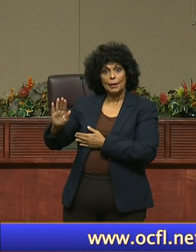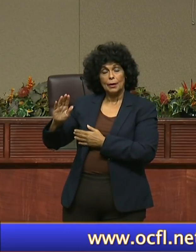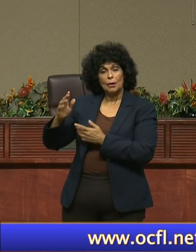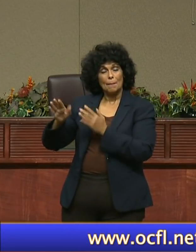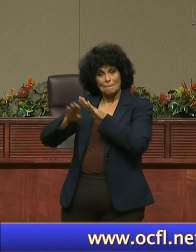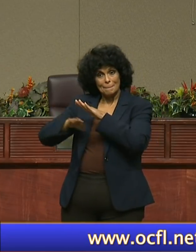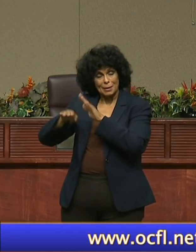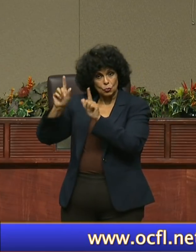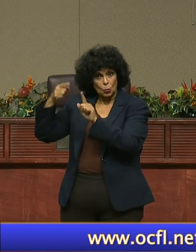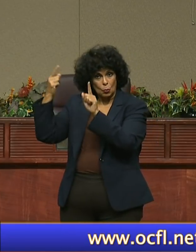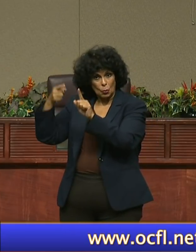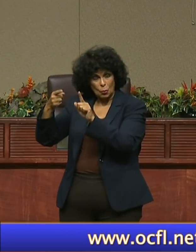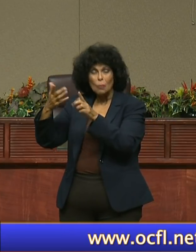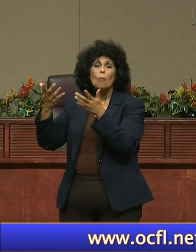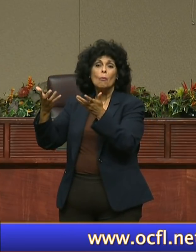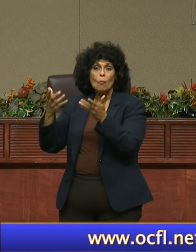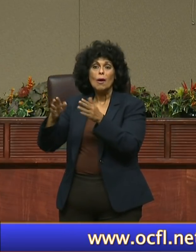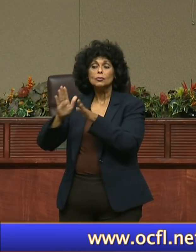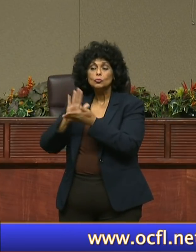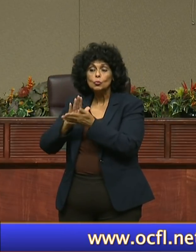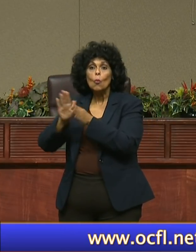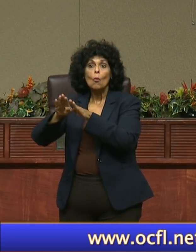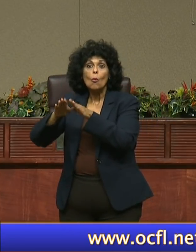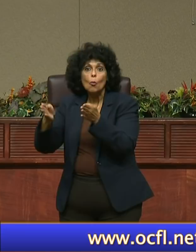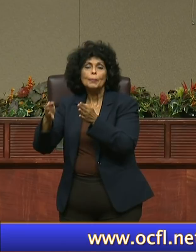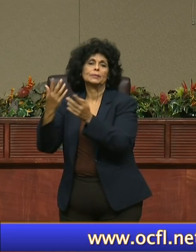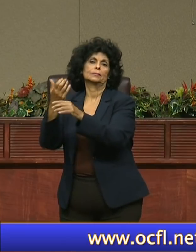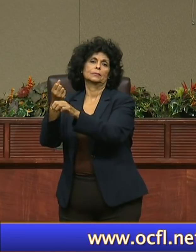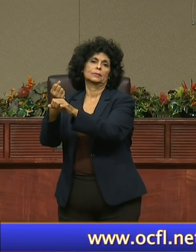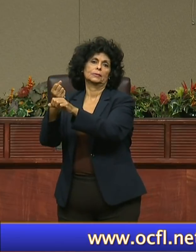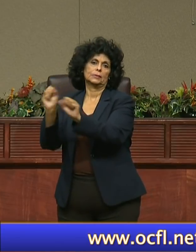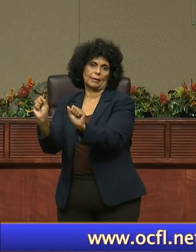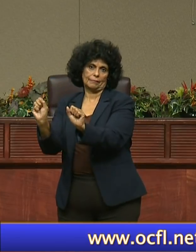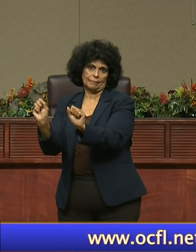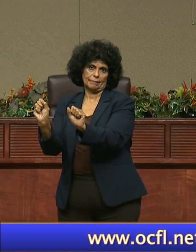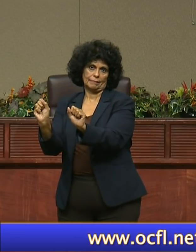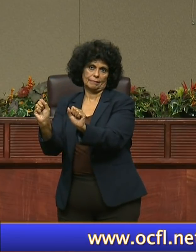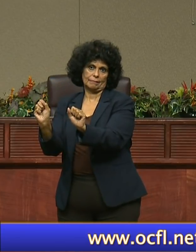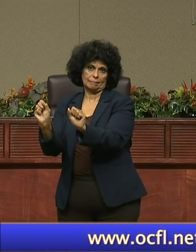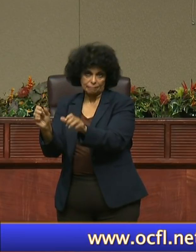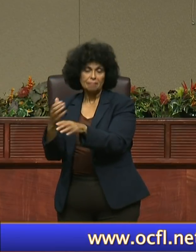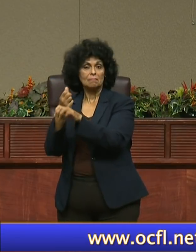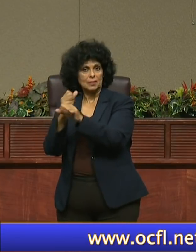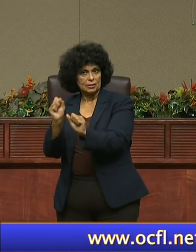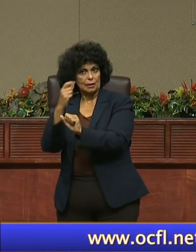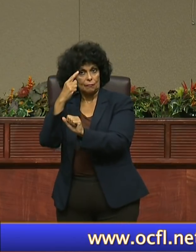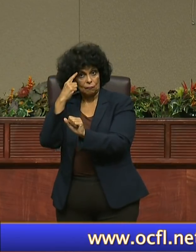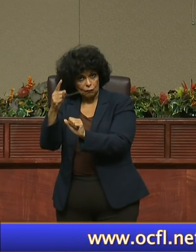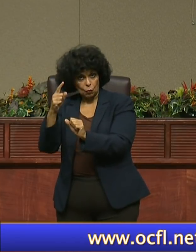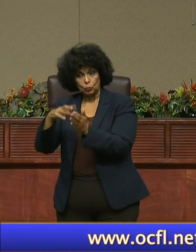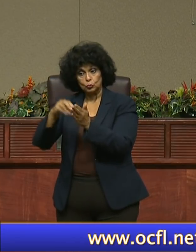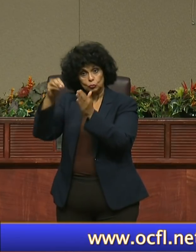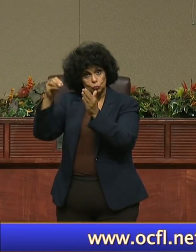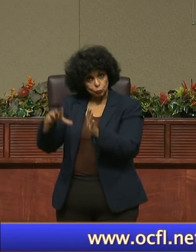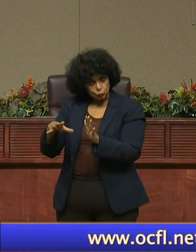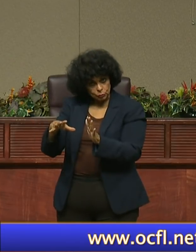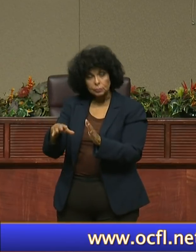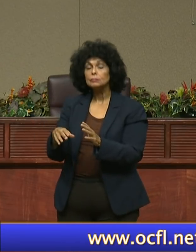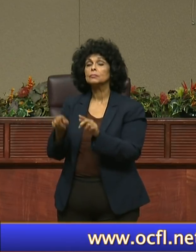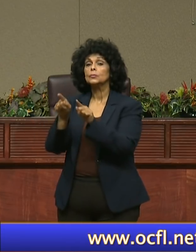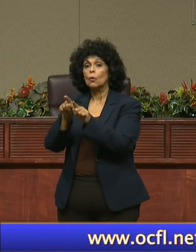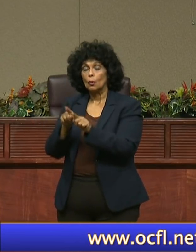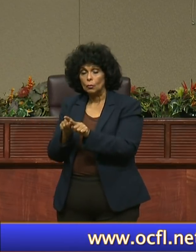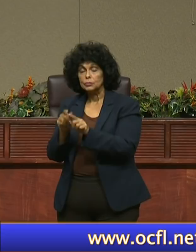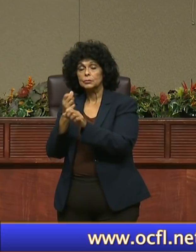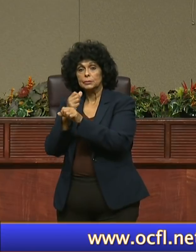to open the schools safely for both the students, faculty, and others who will be visiting the